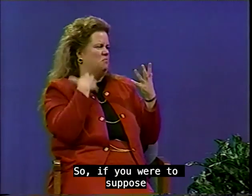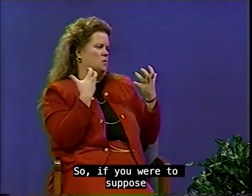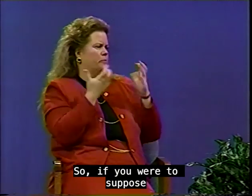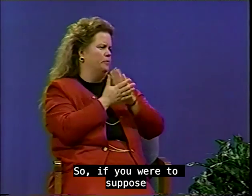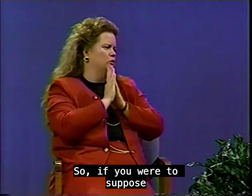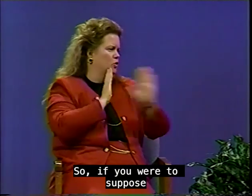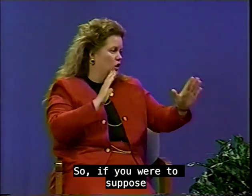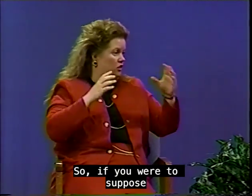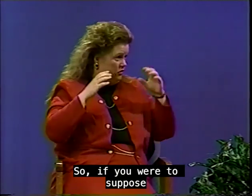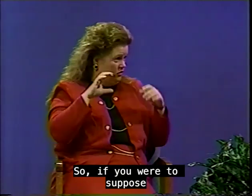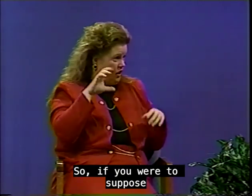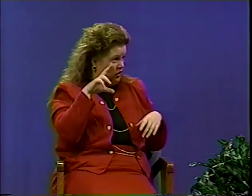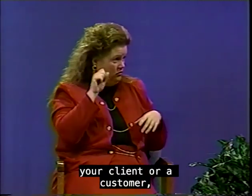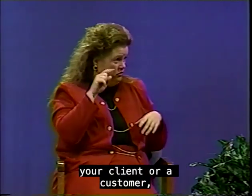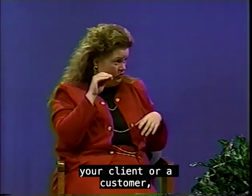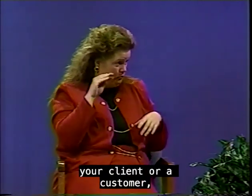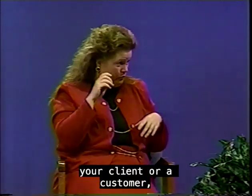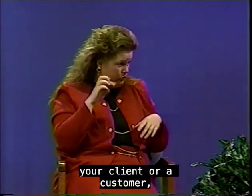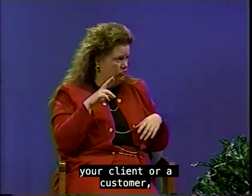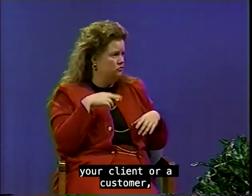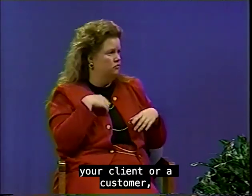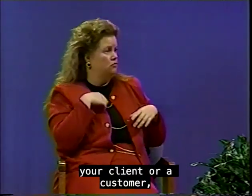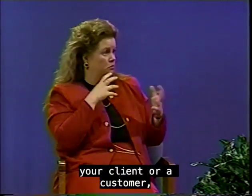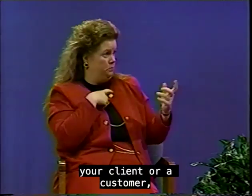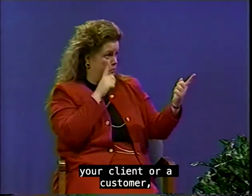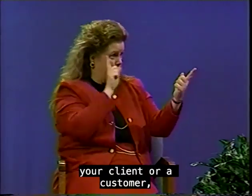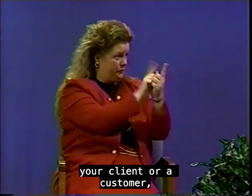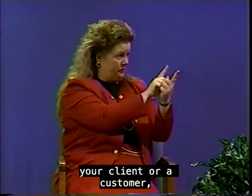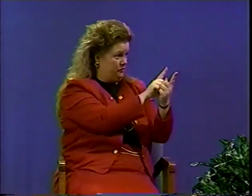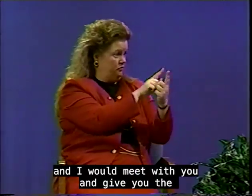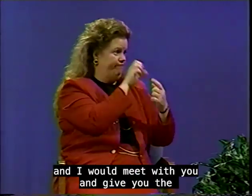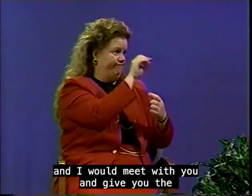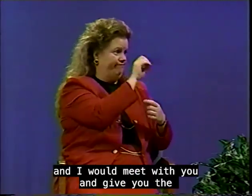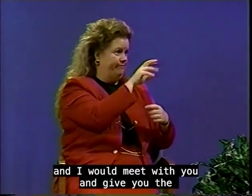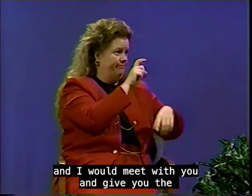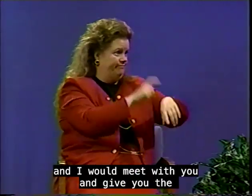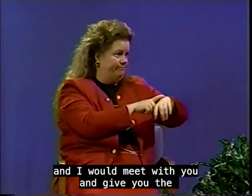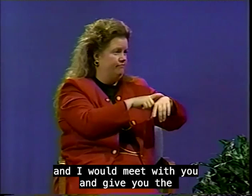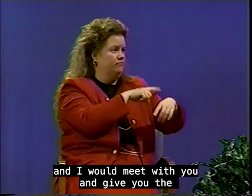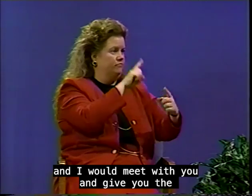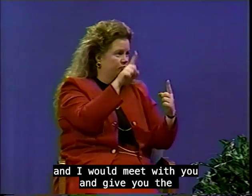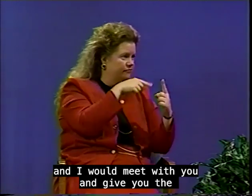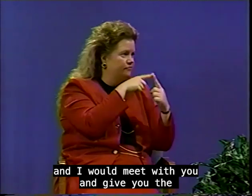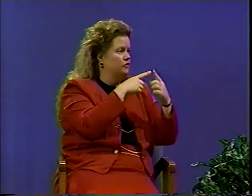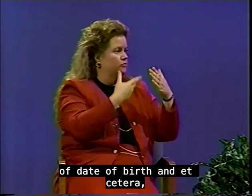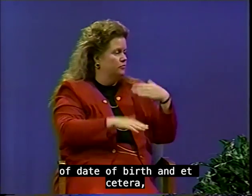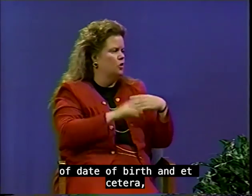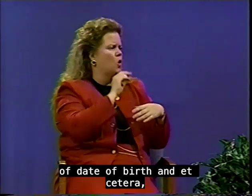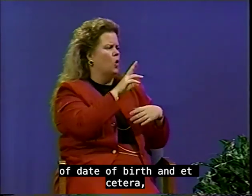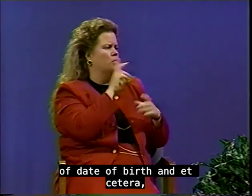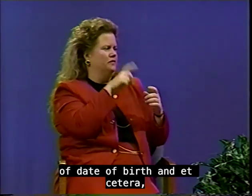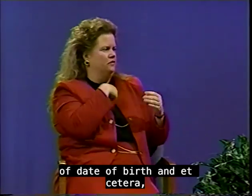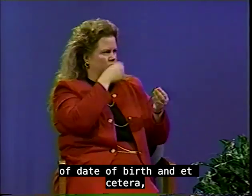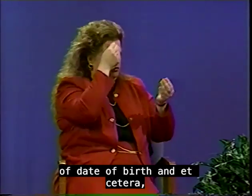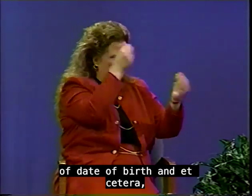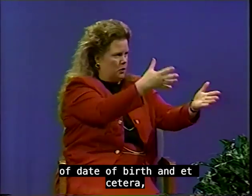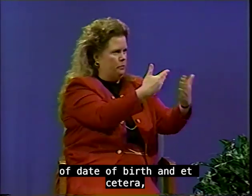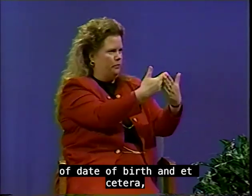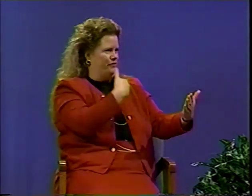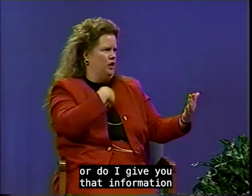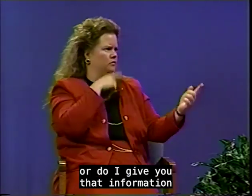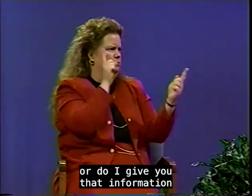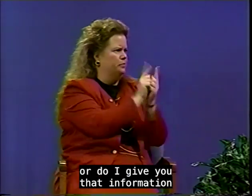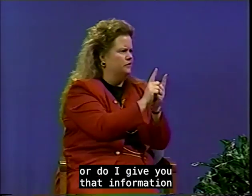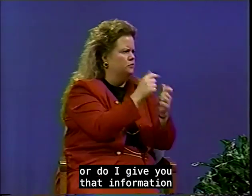So if you were to suppose that I was to become your client, a customer, and I would meet with you and give you the information of date of birth and